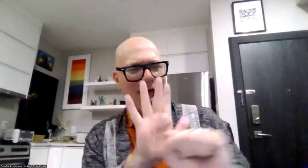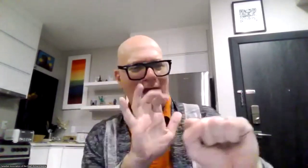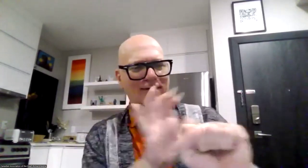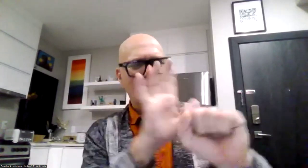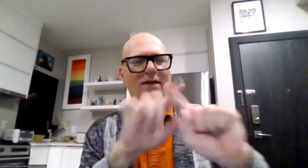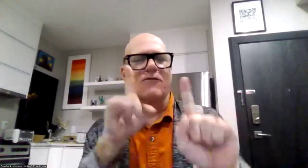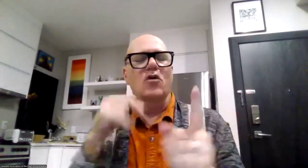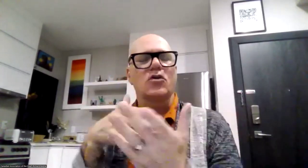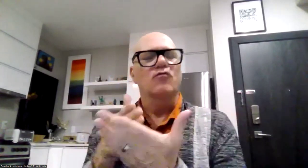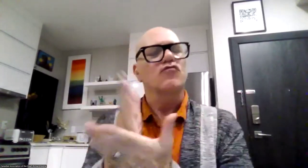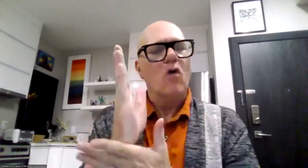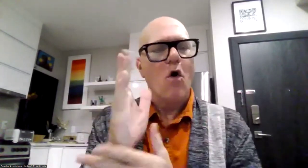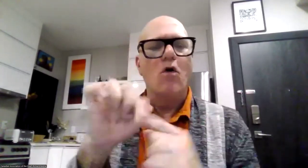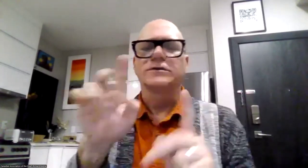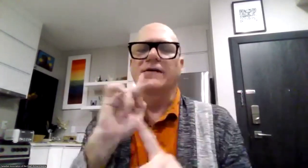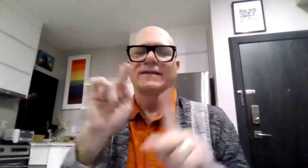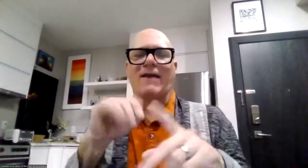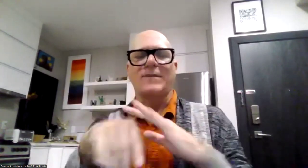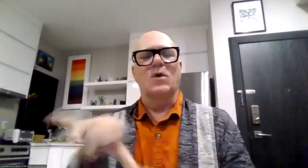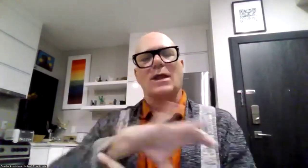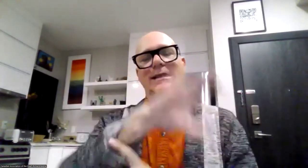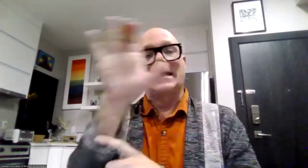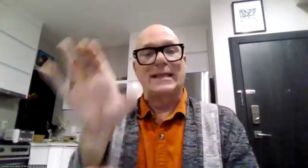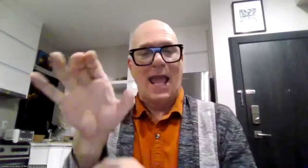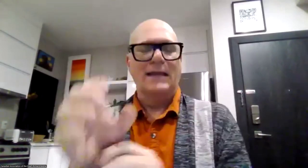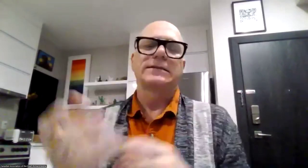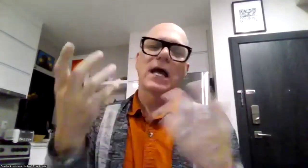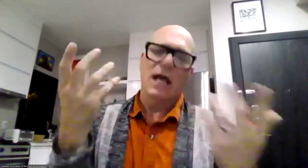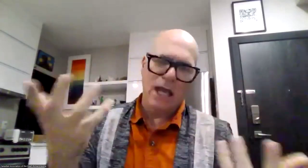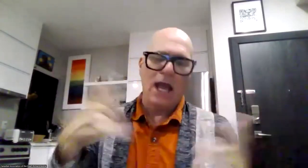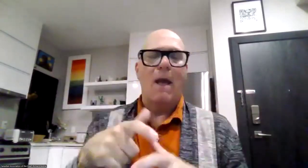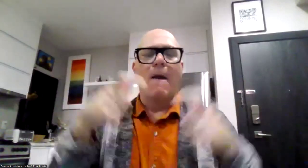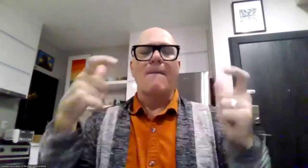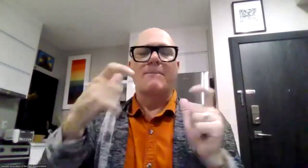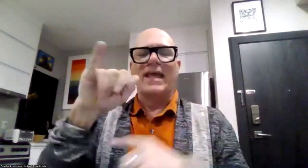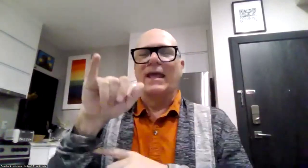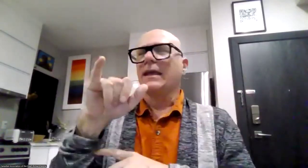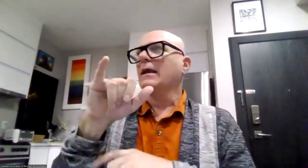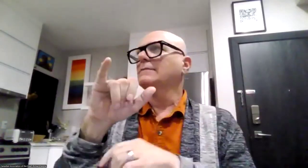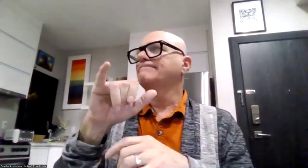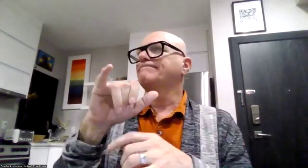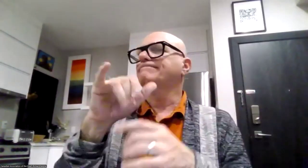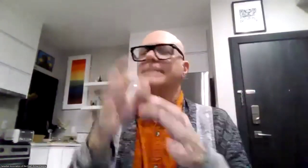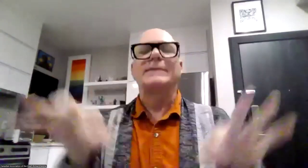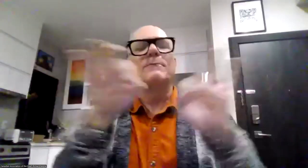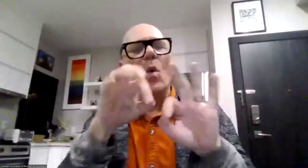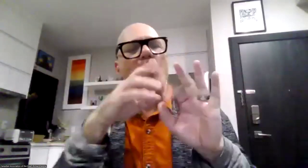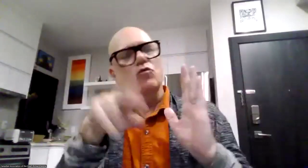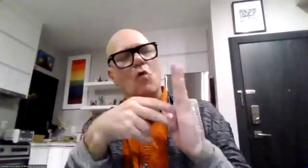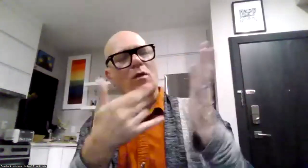So a little bit about our role at the CAD. We are advocating for the rights of deaf people in Canada. And it